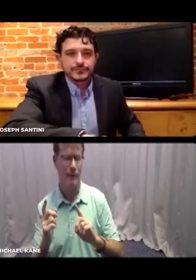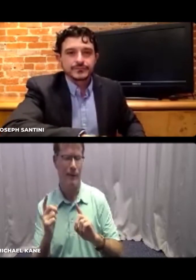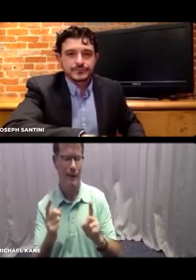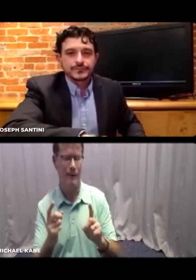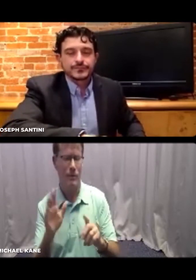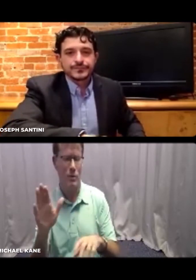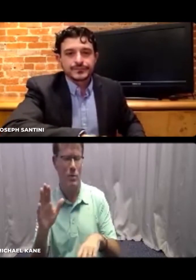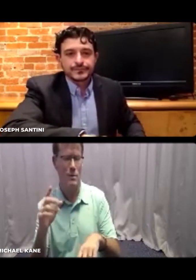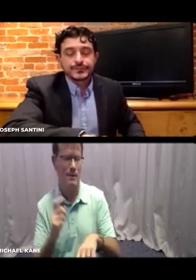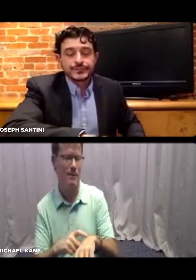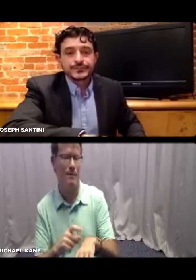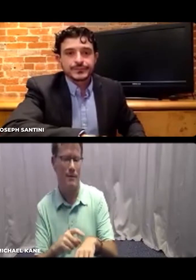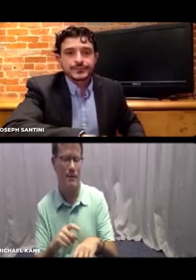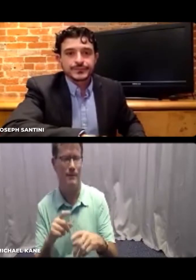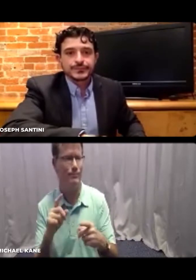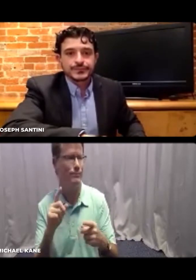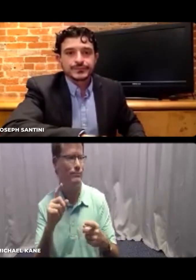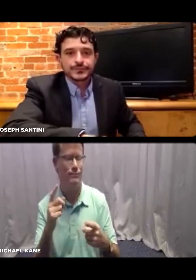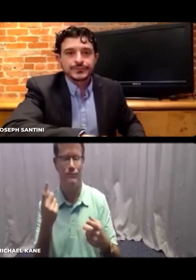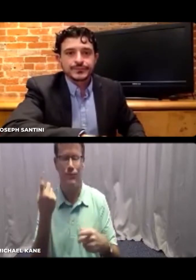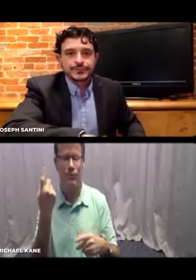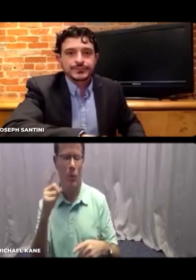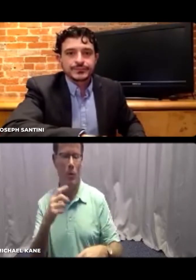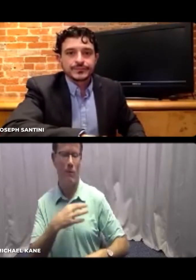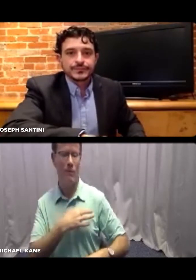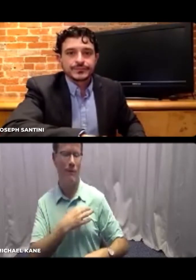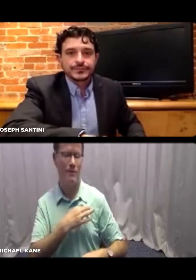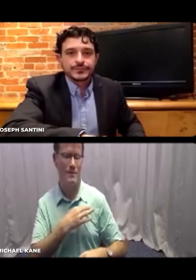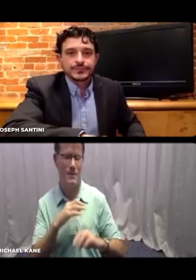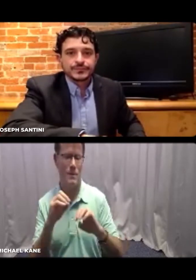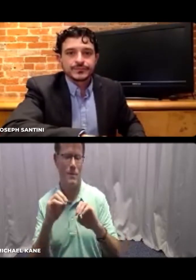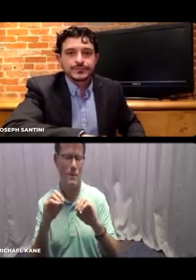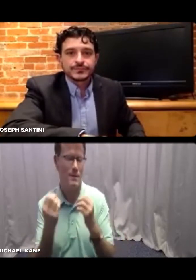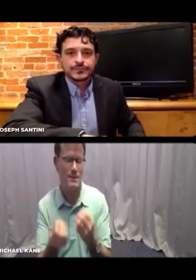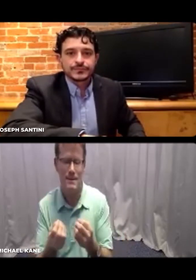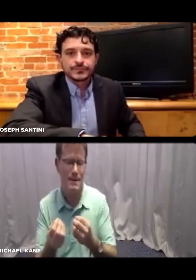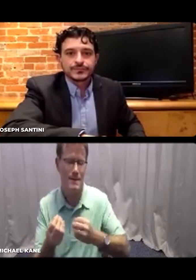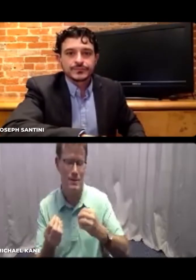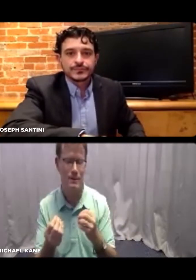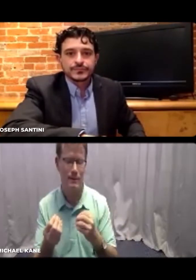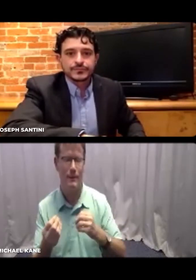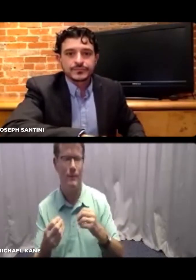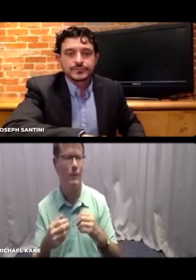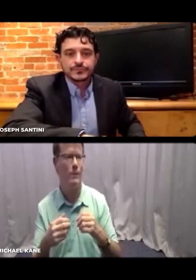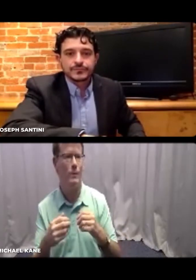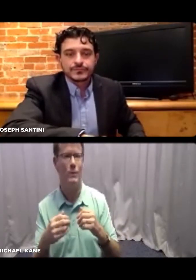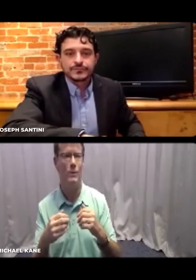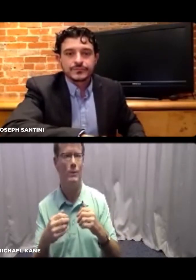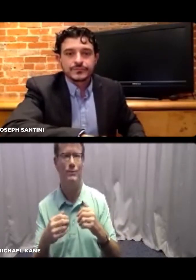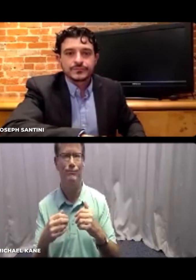necessarily always have to be money. You could volunteer in an organization